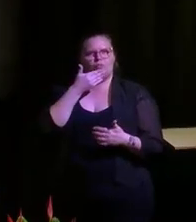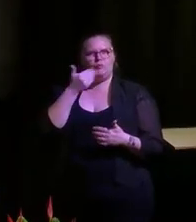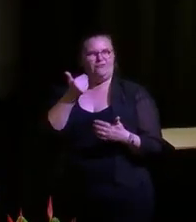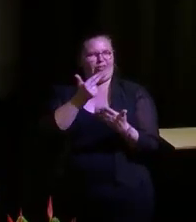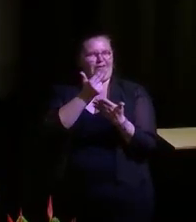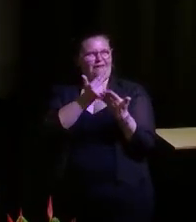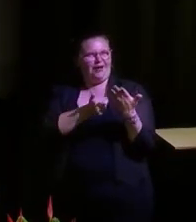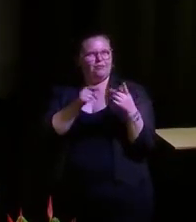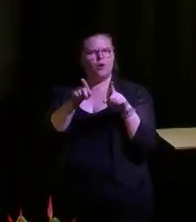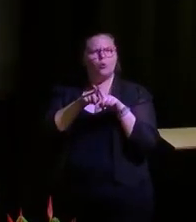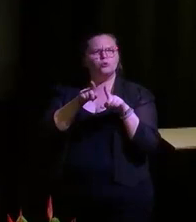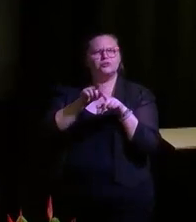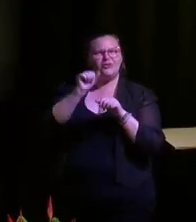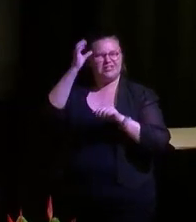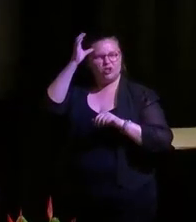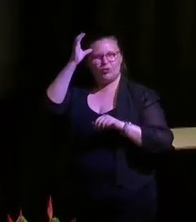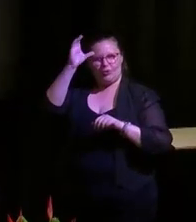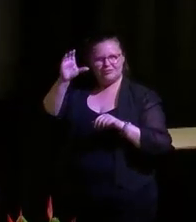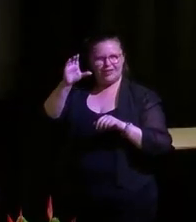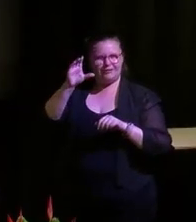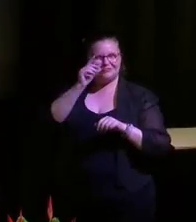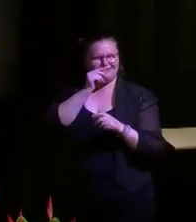as well as its concept. And,